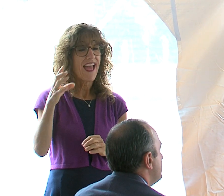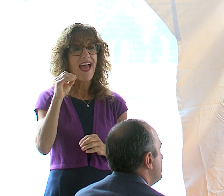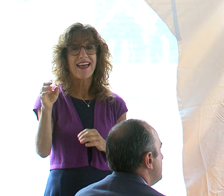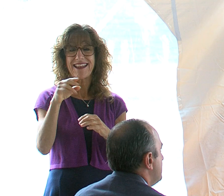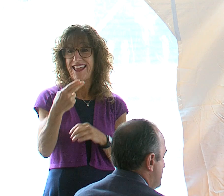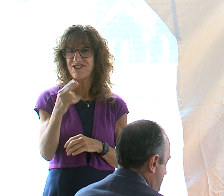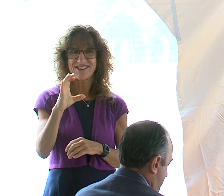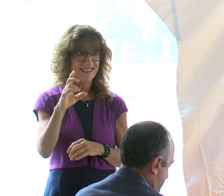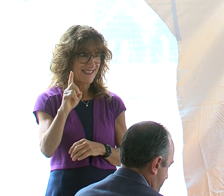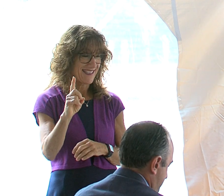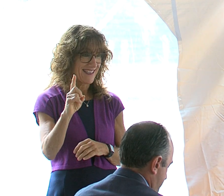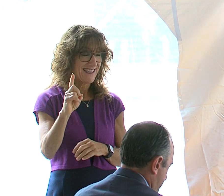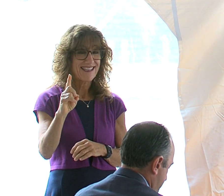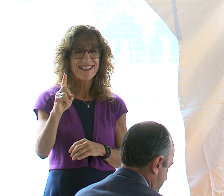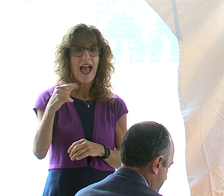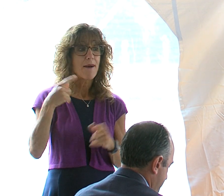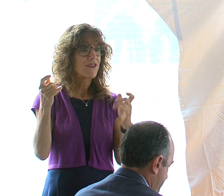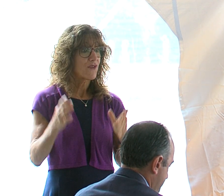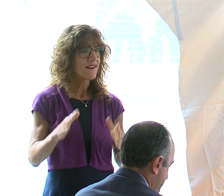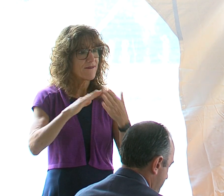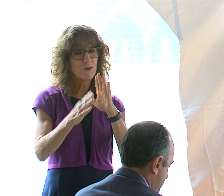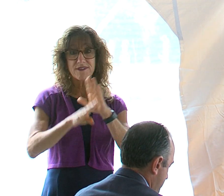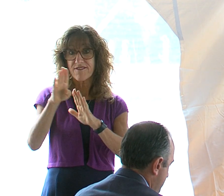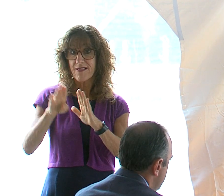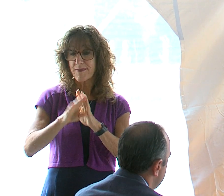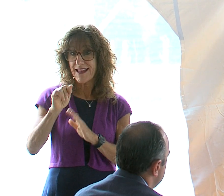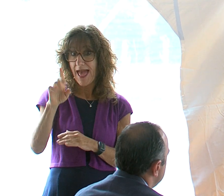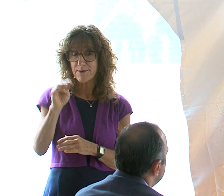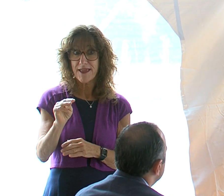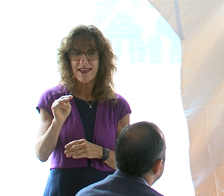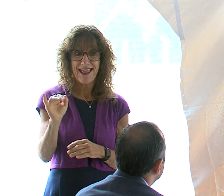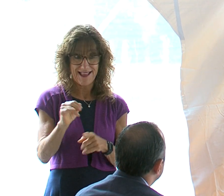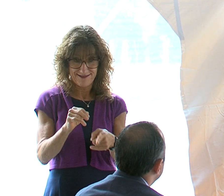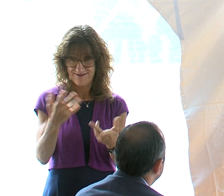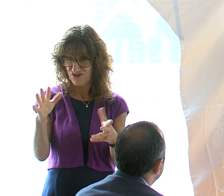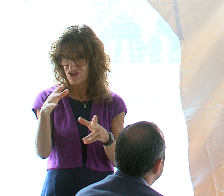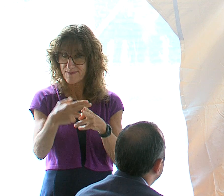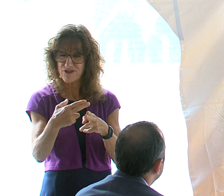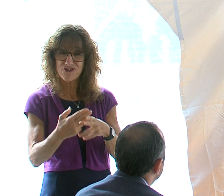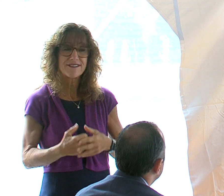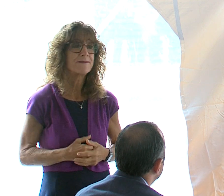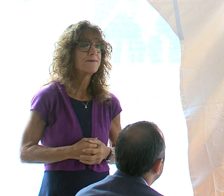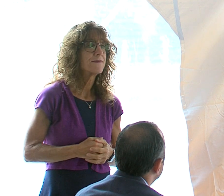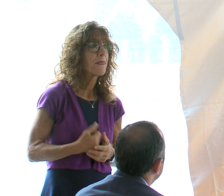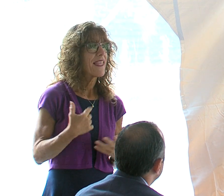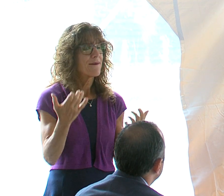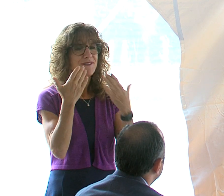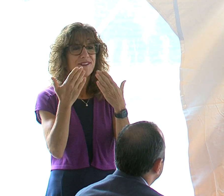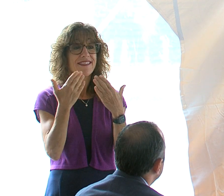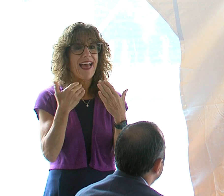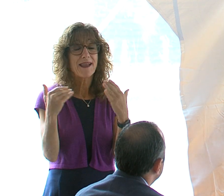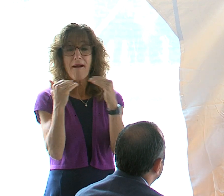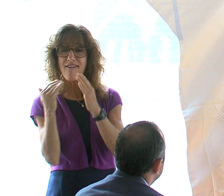Development. I'm the Director of Community Development Administration, as Kyle's indicated, and I do want to just thank